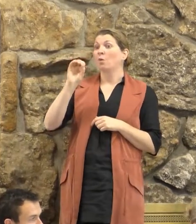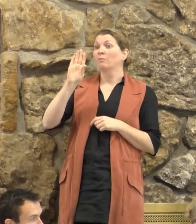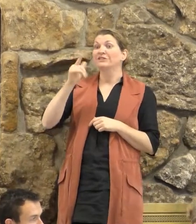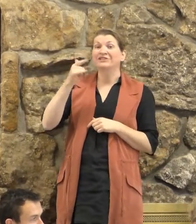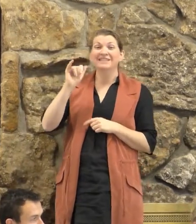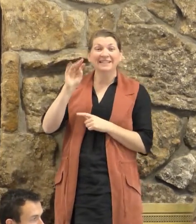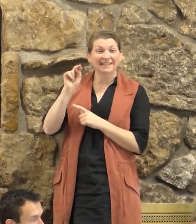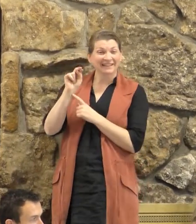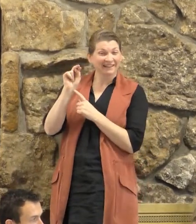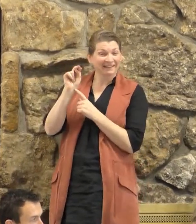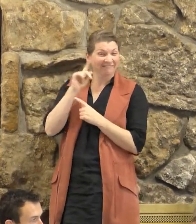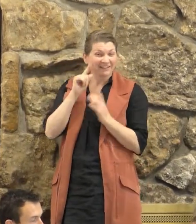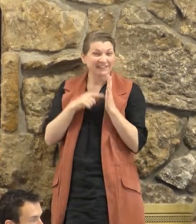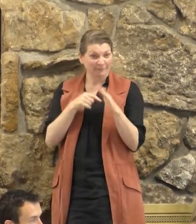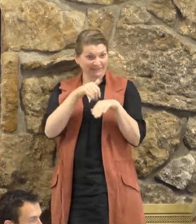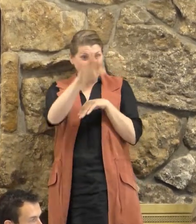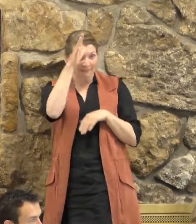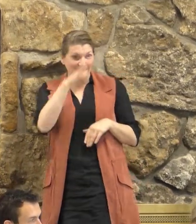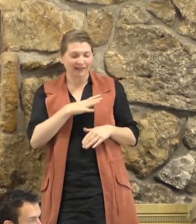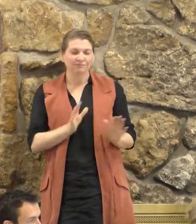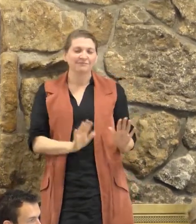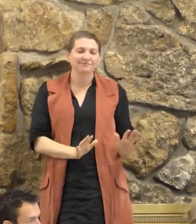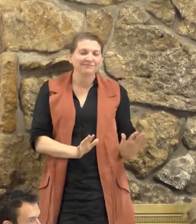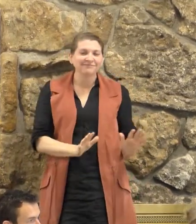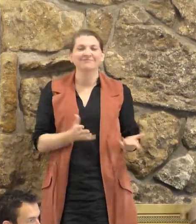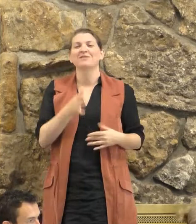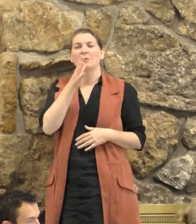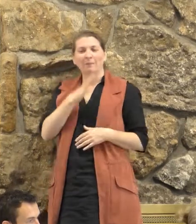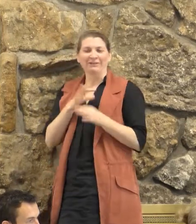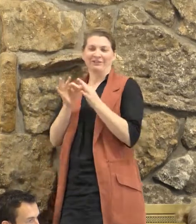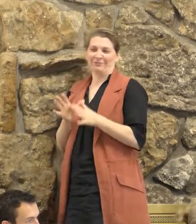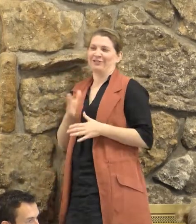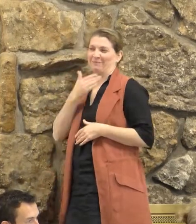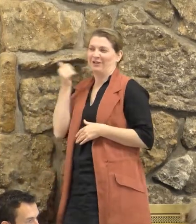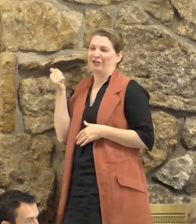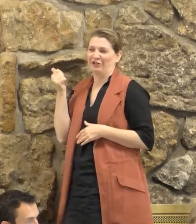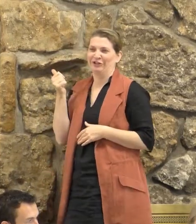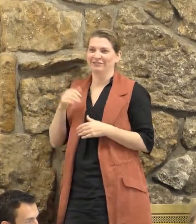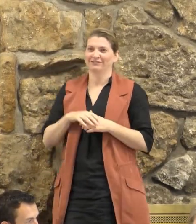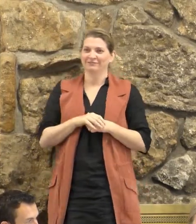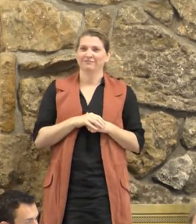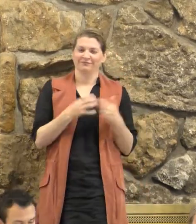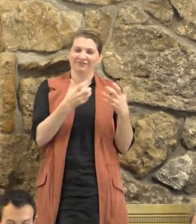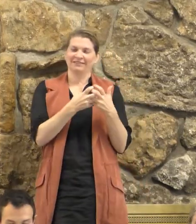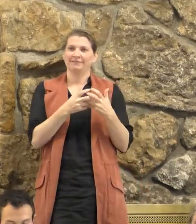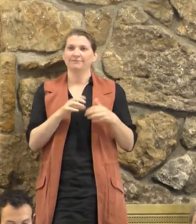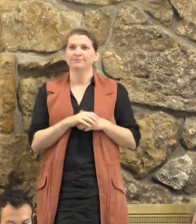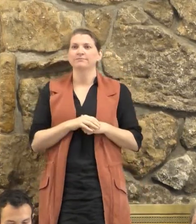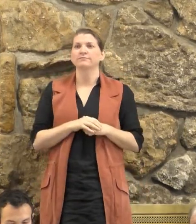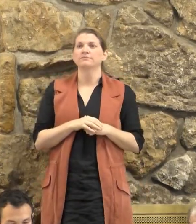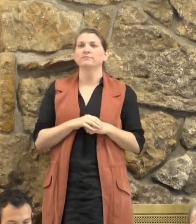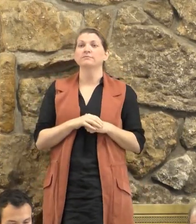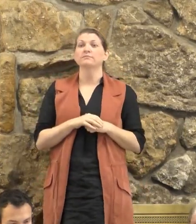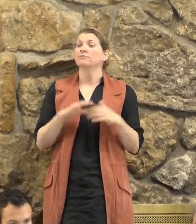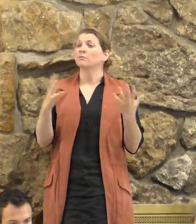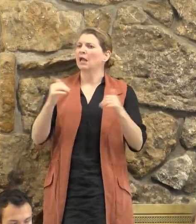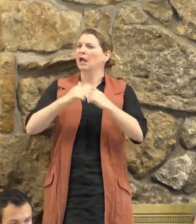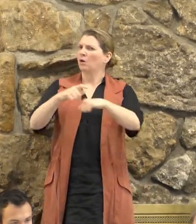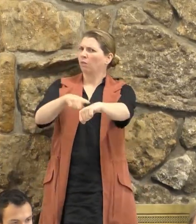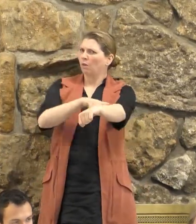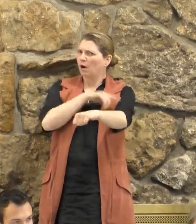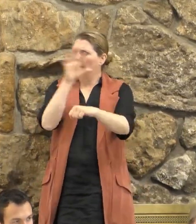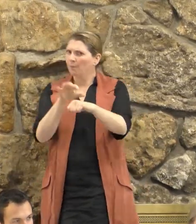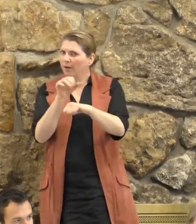How long the appointment is going to last. This is something that it's good to schedule maybe an extra 15 minutes the first time to see